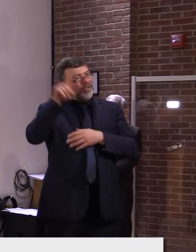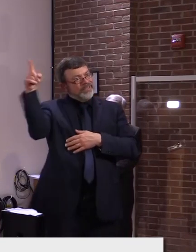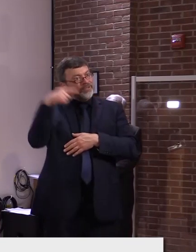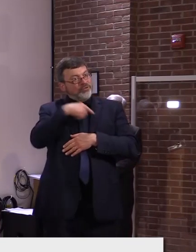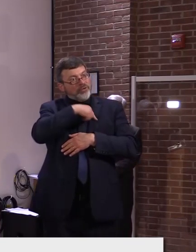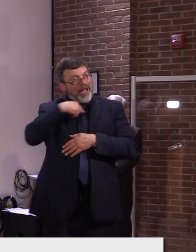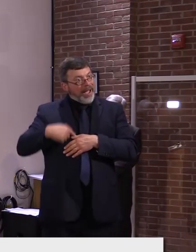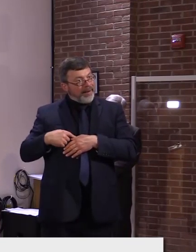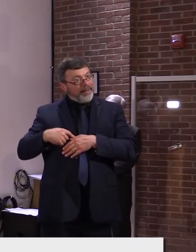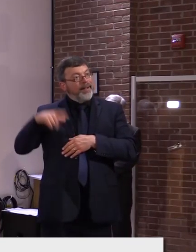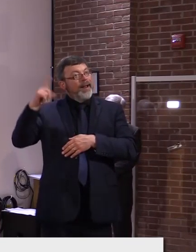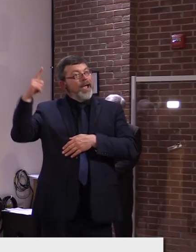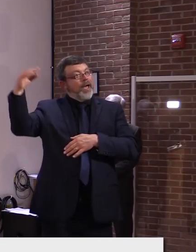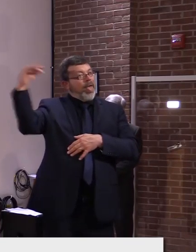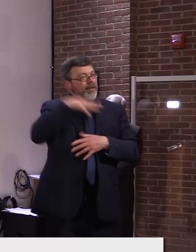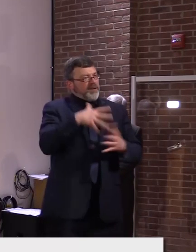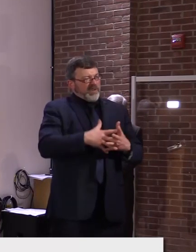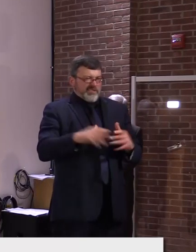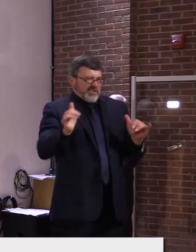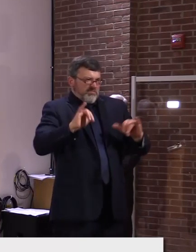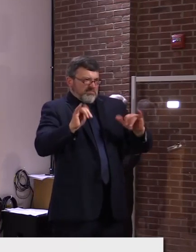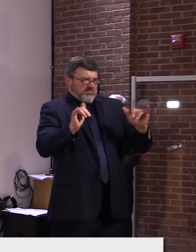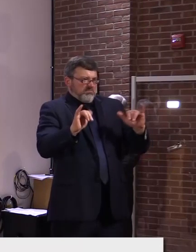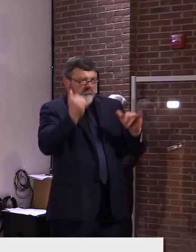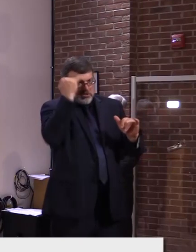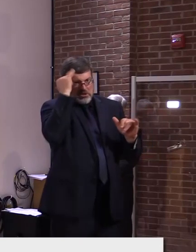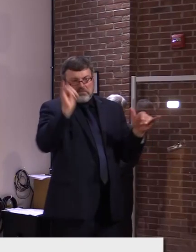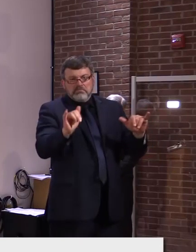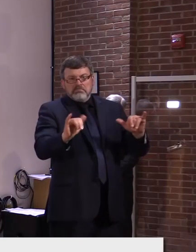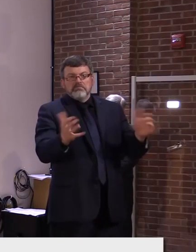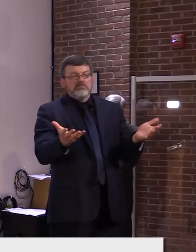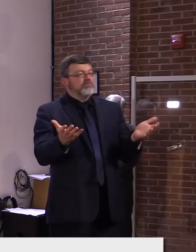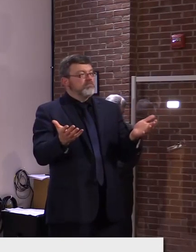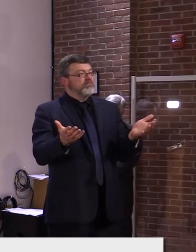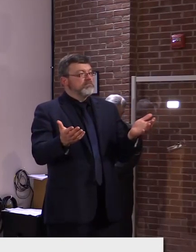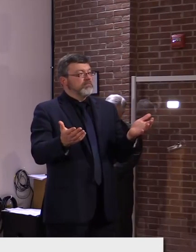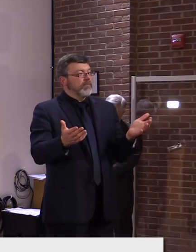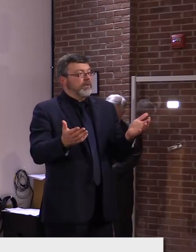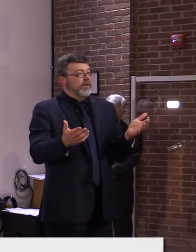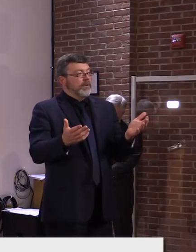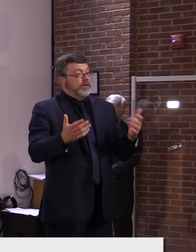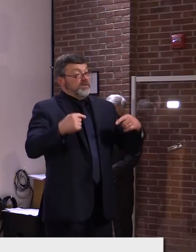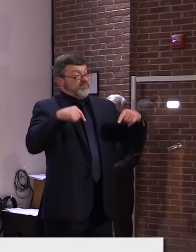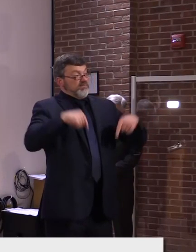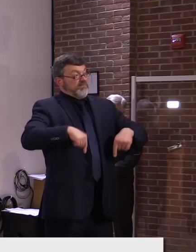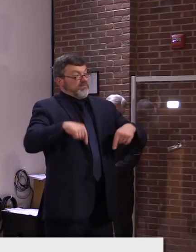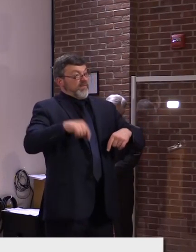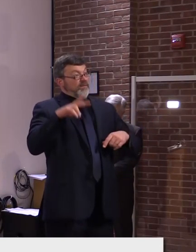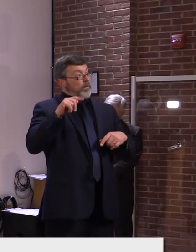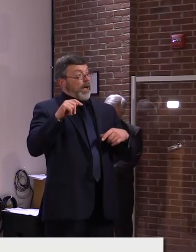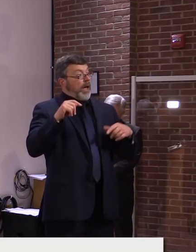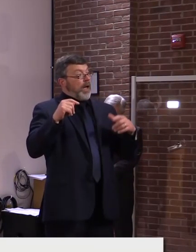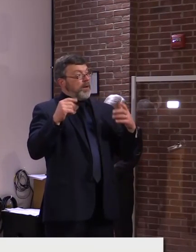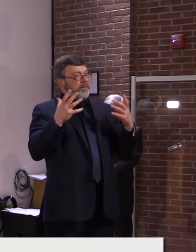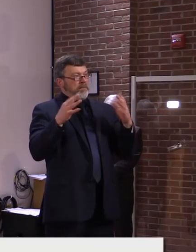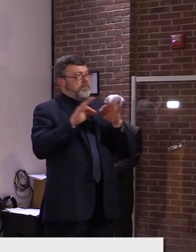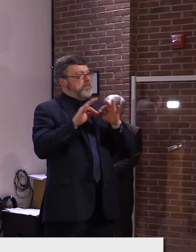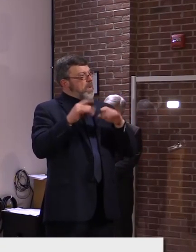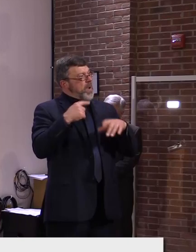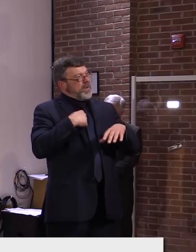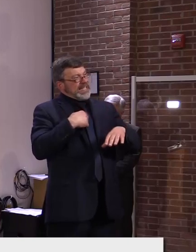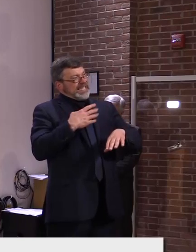better off for us in Vermont, for us in the United States, and for everyone in the whole world if we can have a unified response to